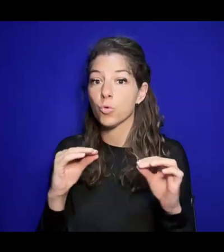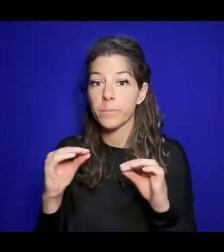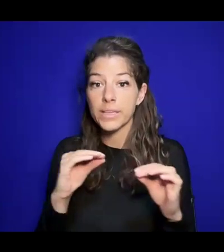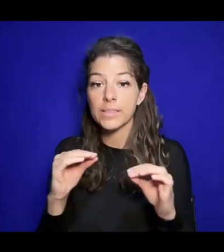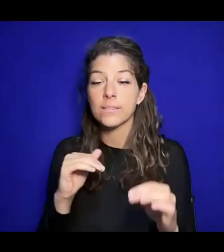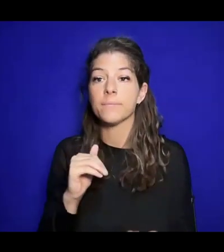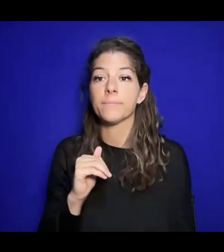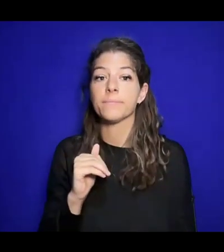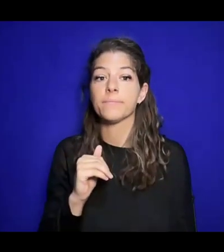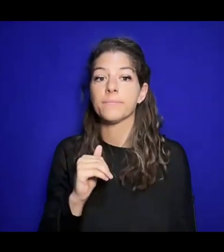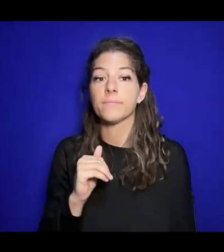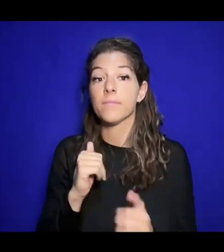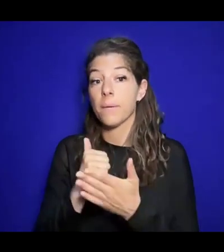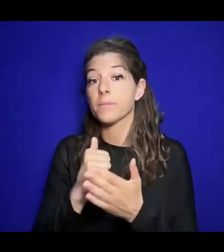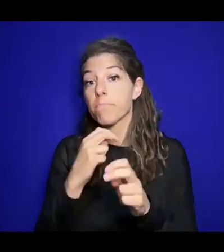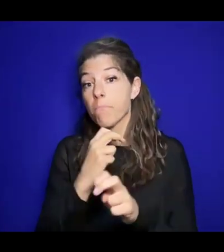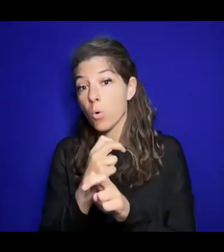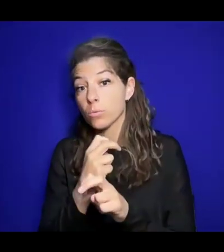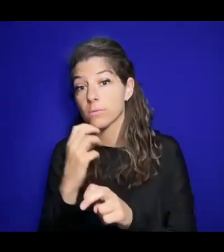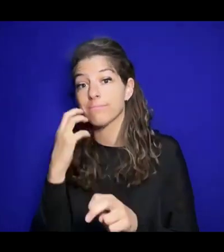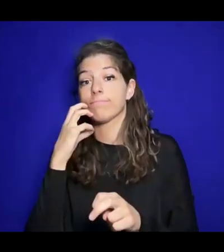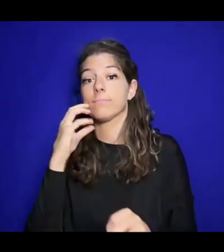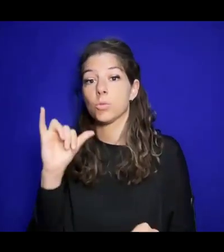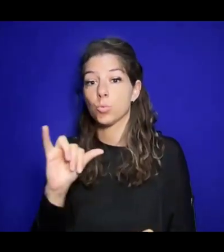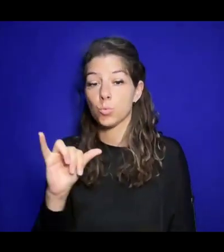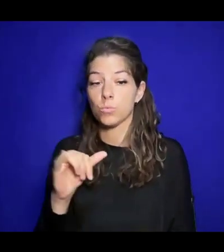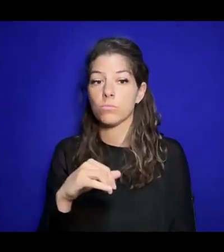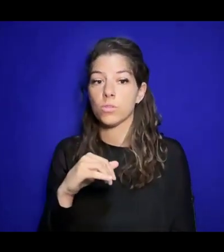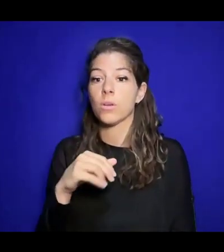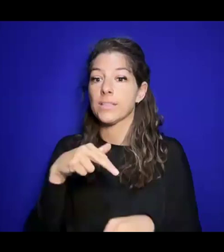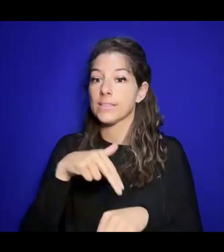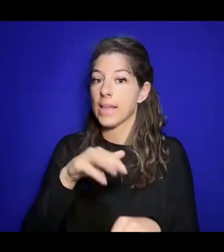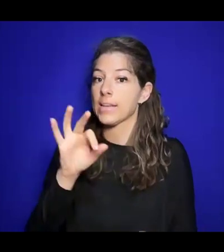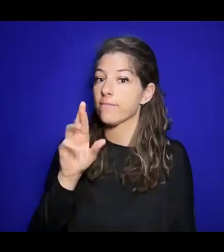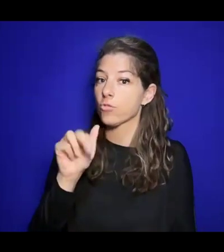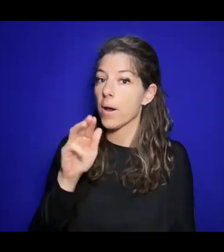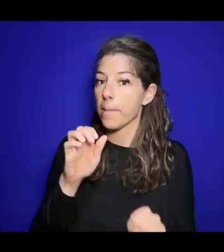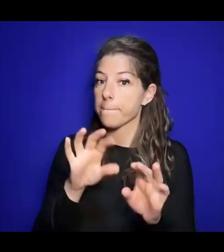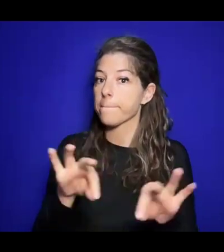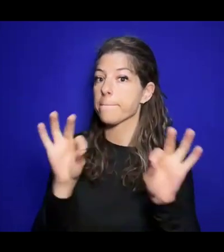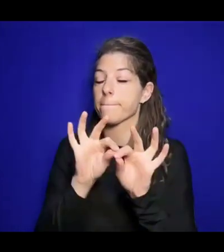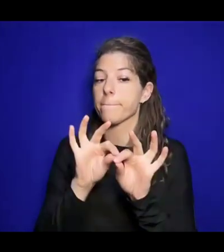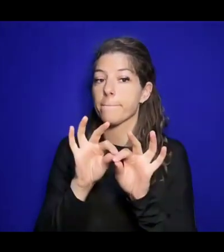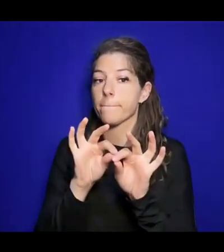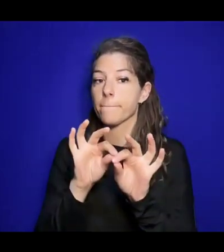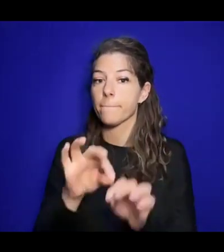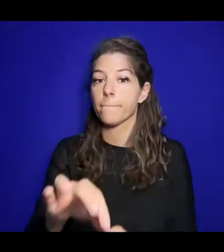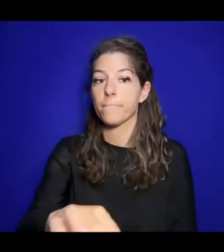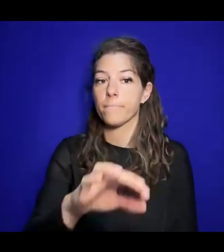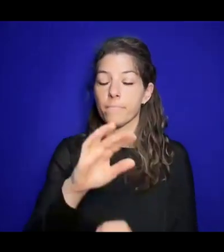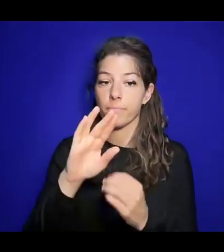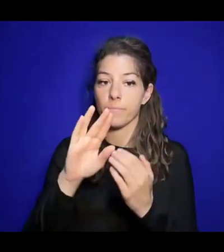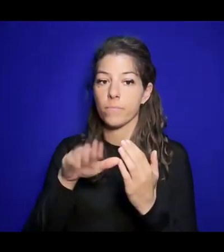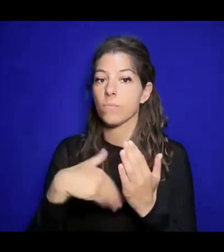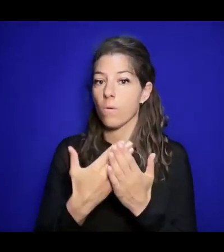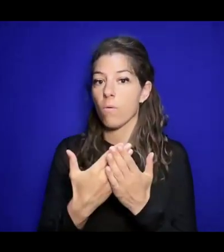movement. It certainly helps your bone density. So get a standing frame, as I say, almost all in authorized